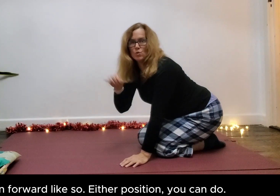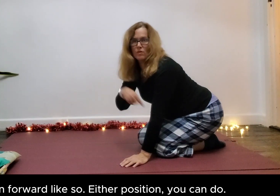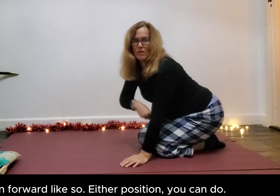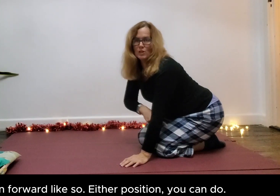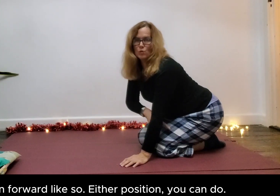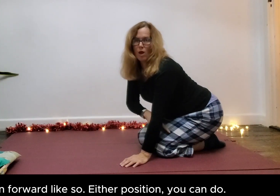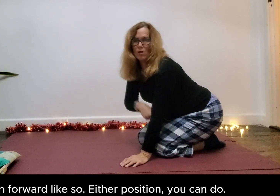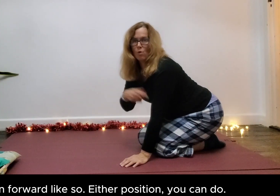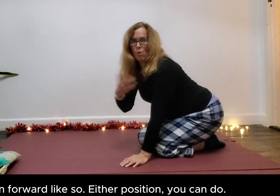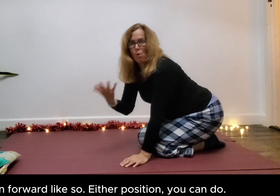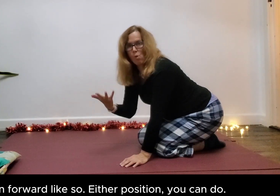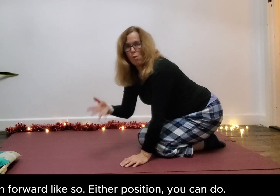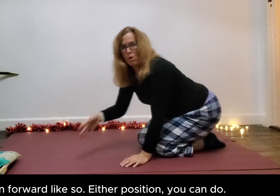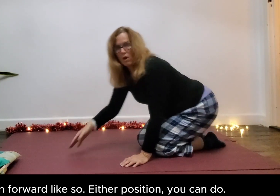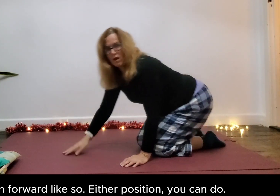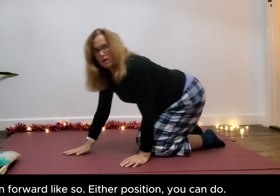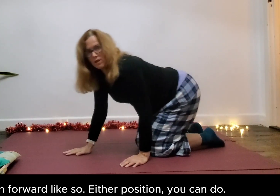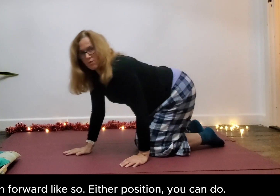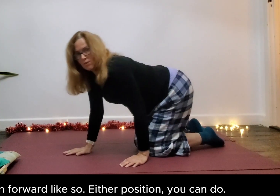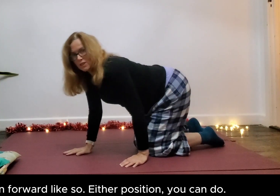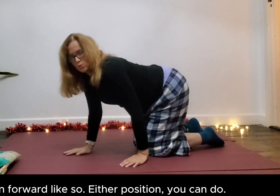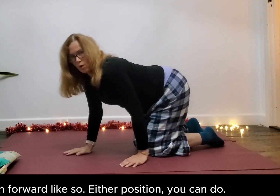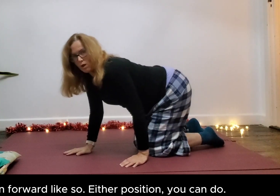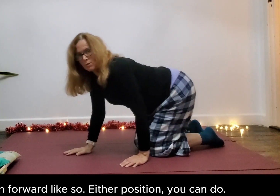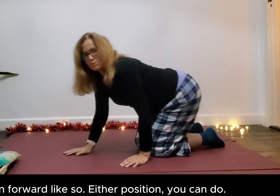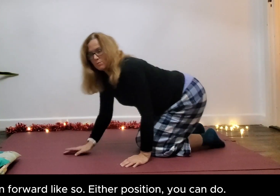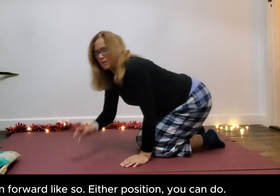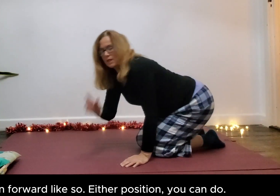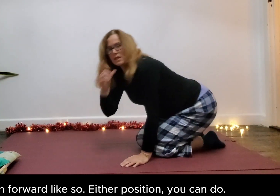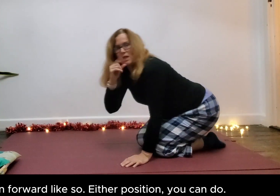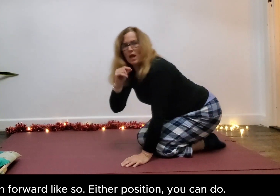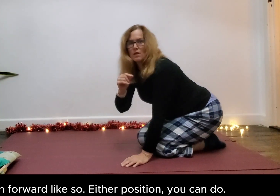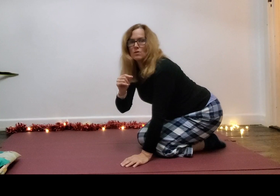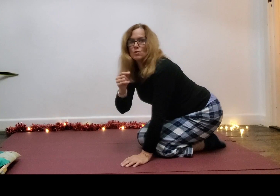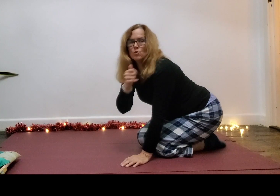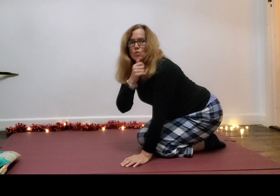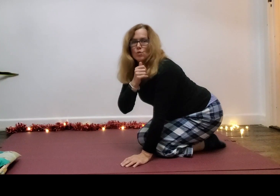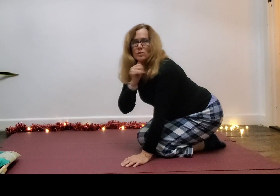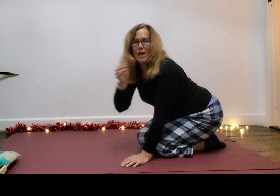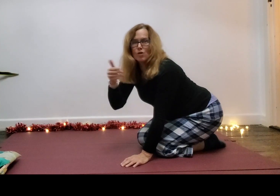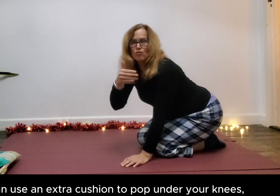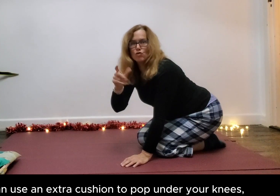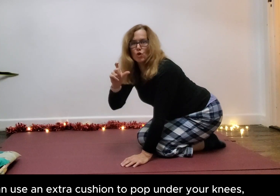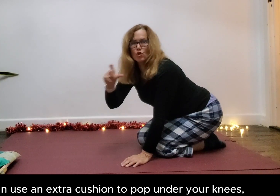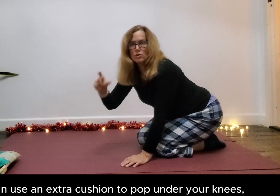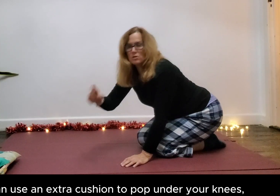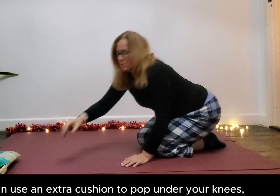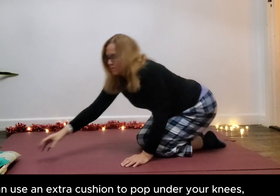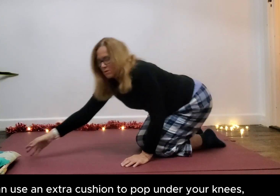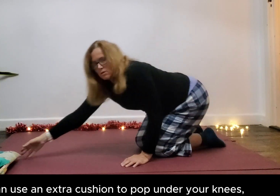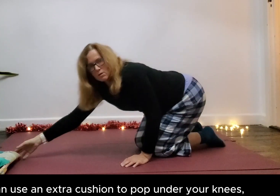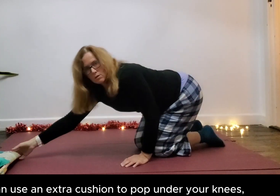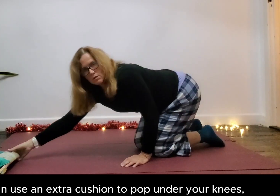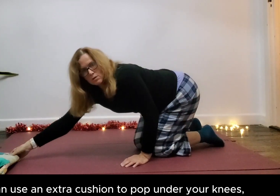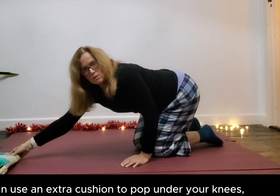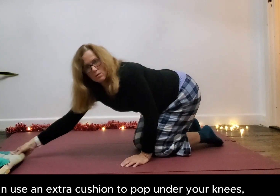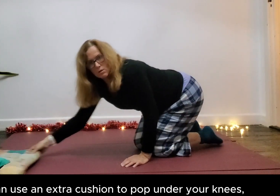So either position you can do, or you can use an extra cushion to pop under your